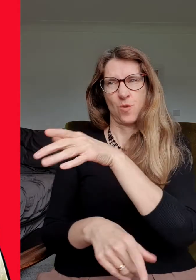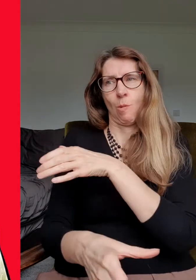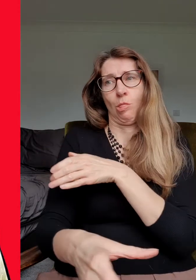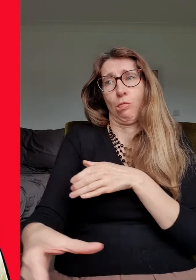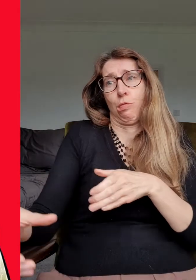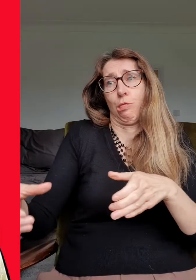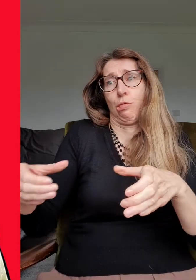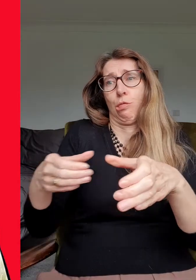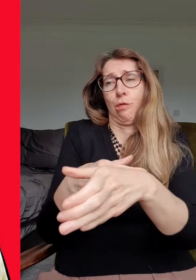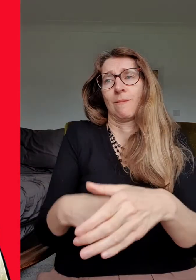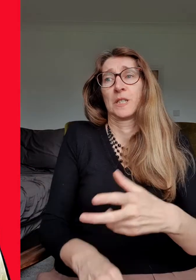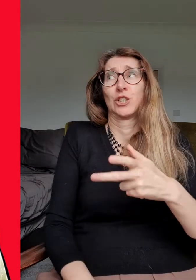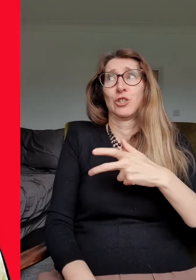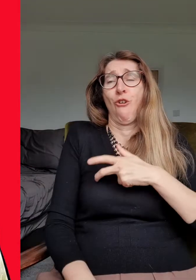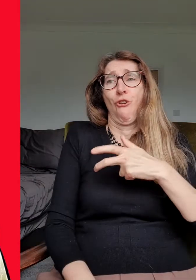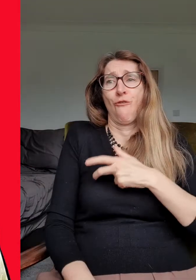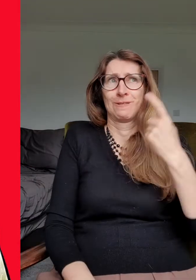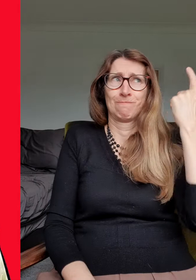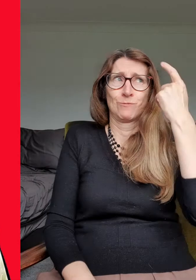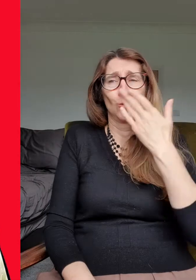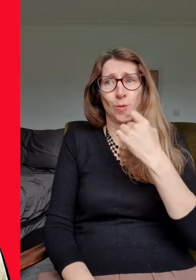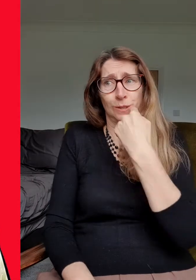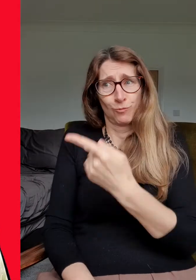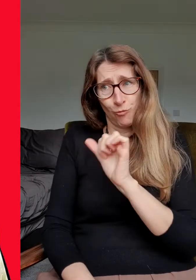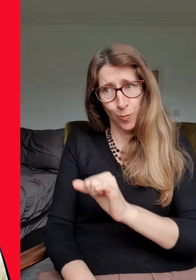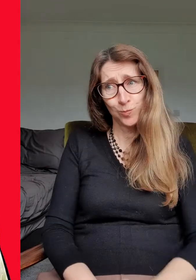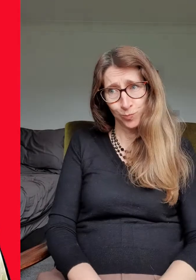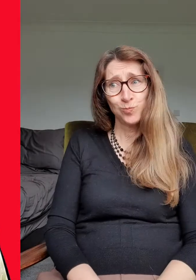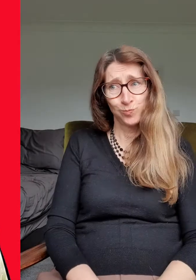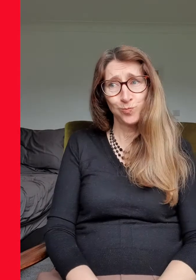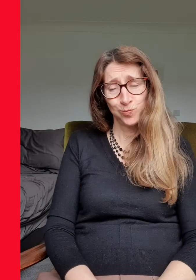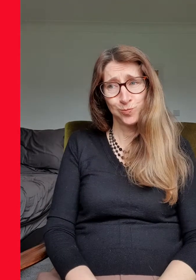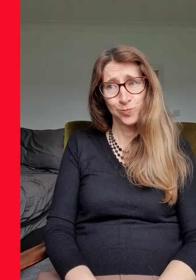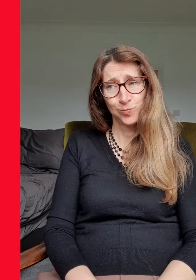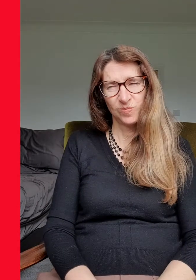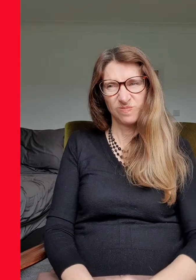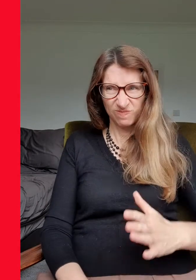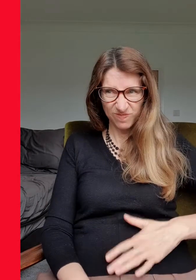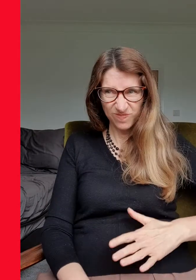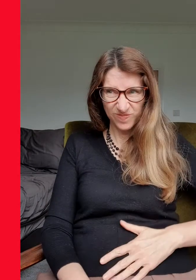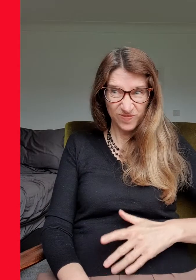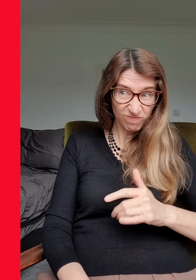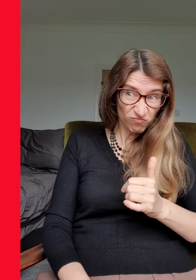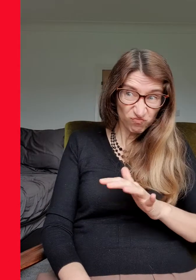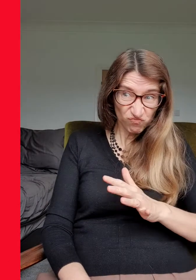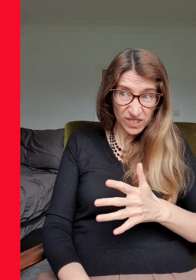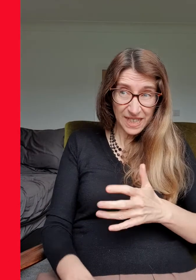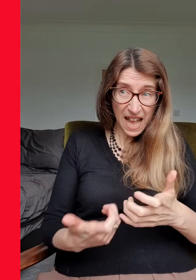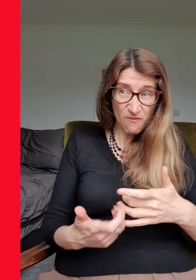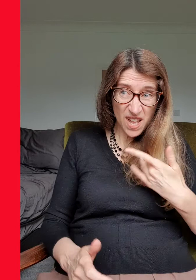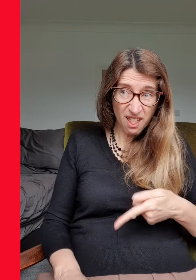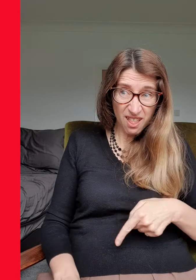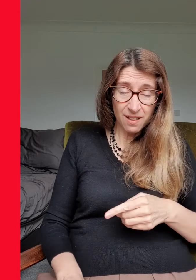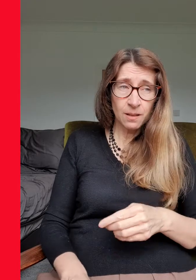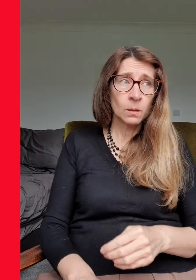are tonight, nervous about starting school again." "How's the lump in your tummy?" asked Grandpa